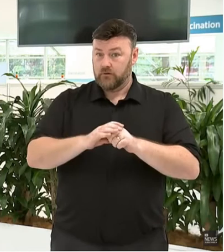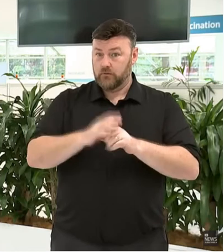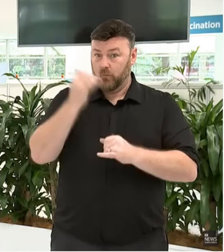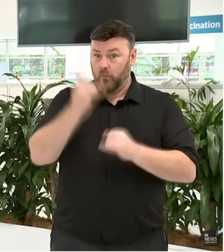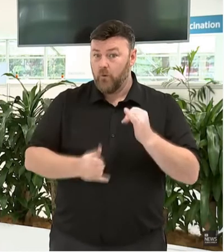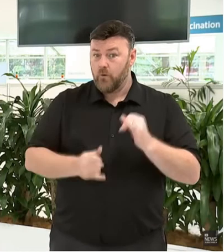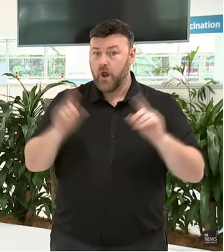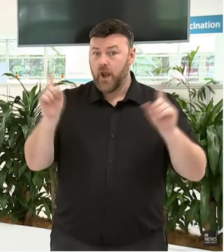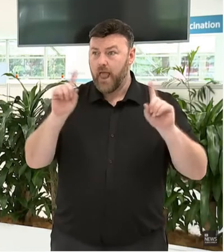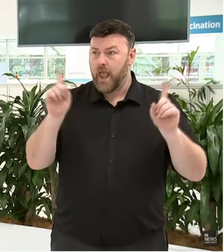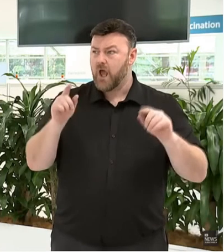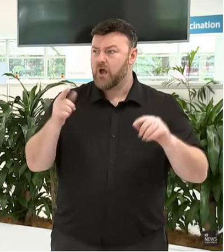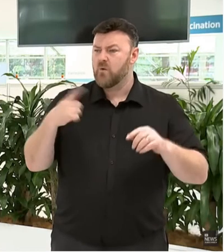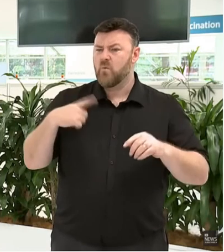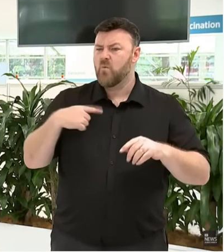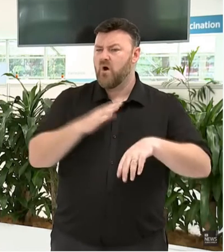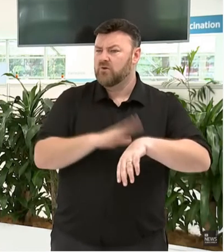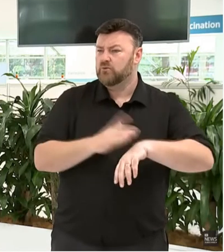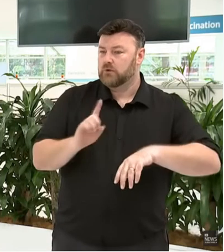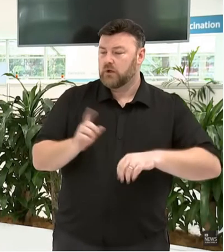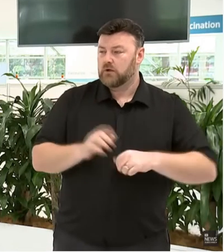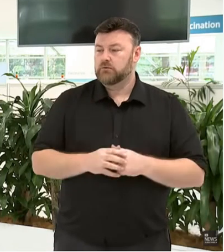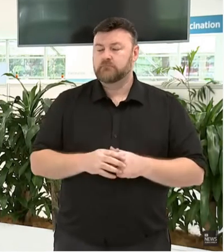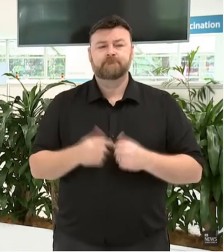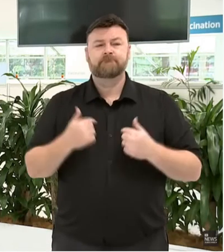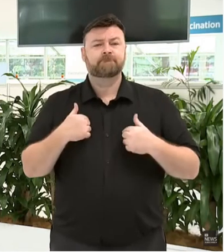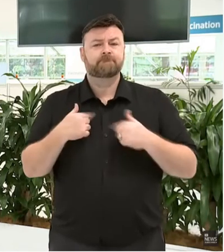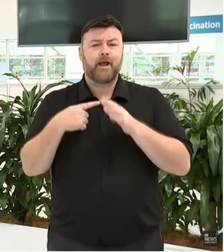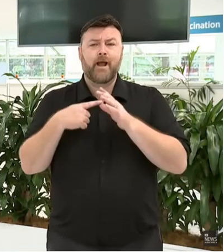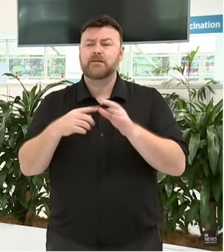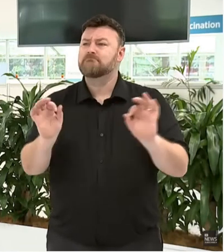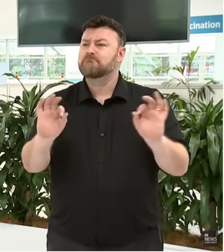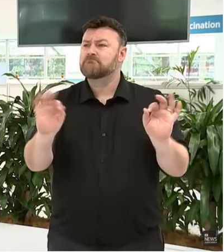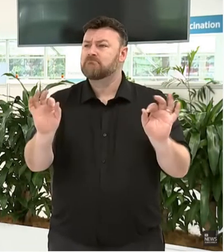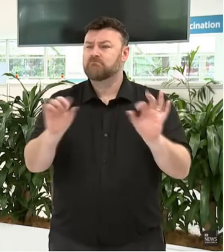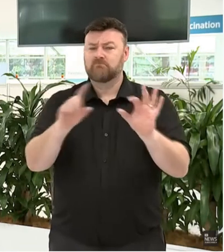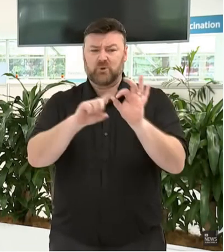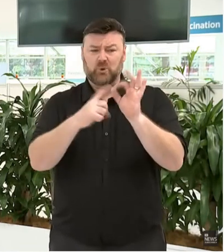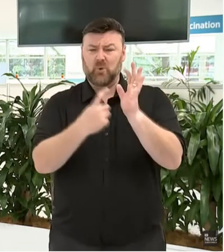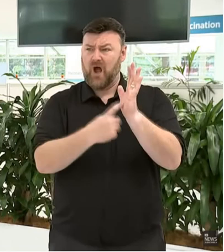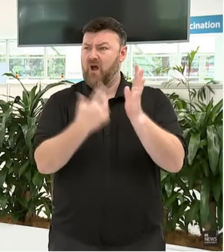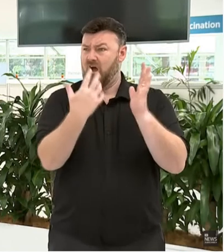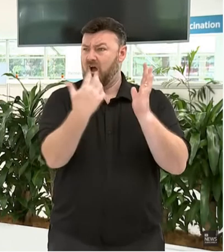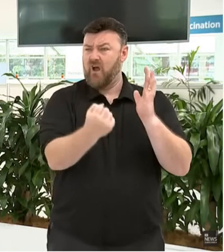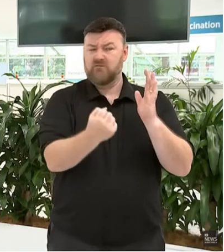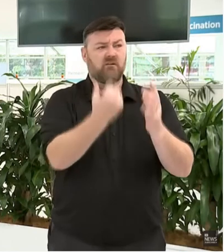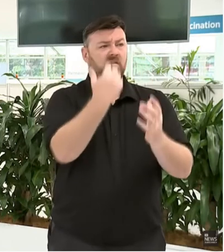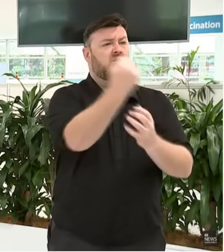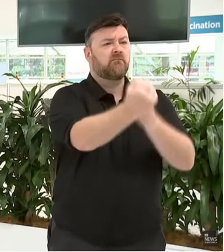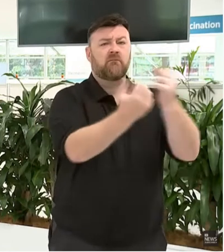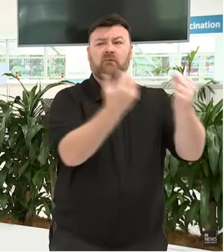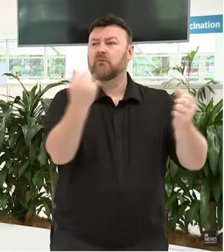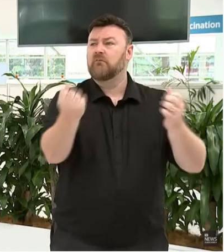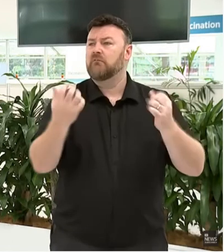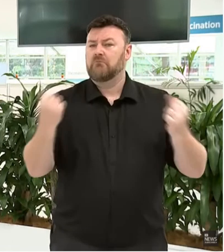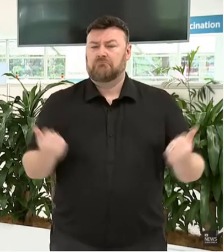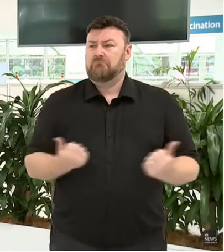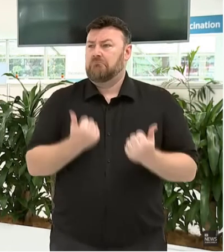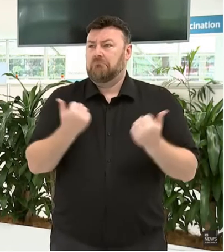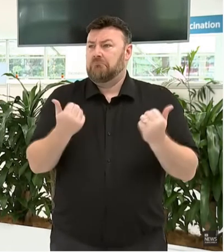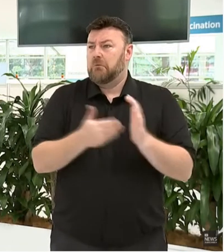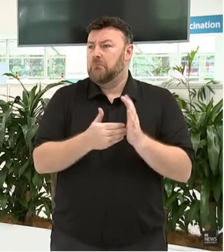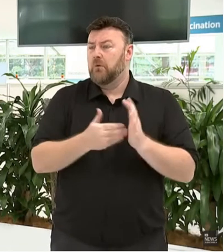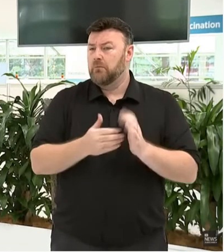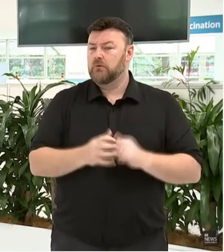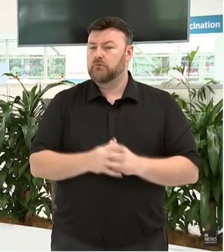Obviously QR codes are very much in place. Anybody who has been shopping would see QR codes are existent across the